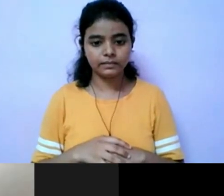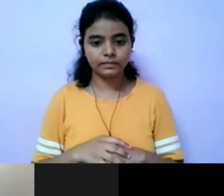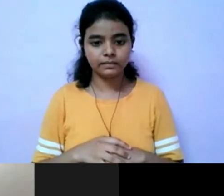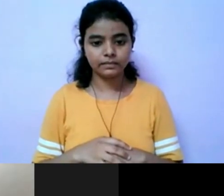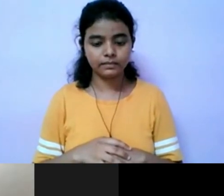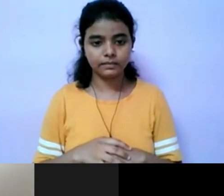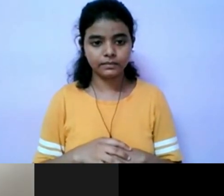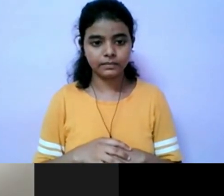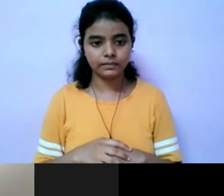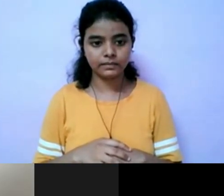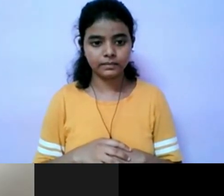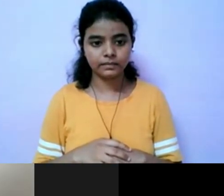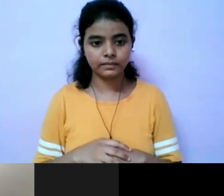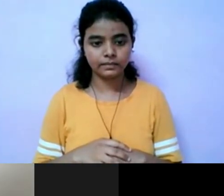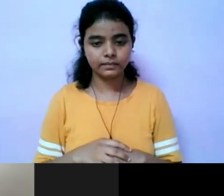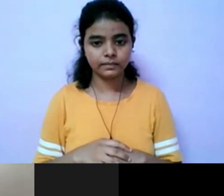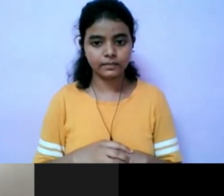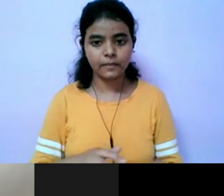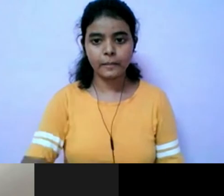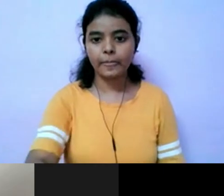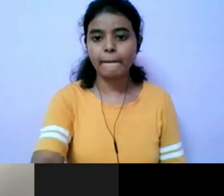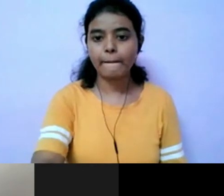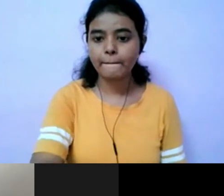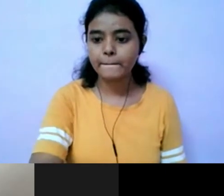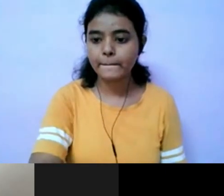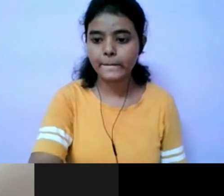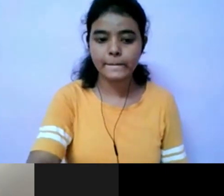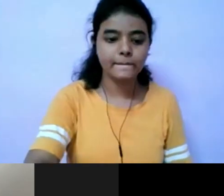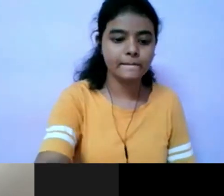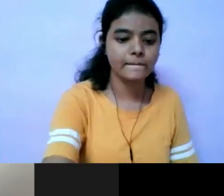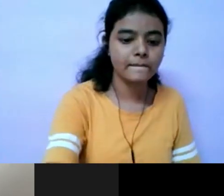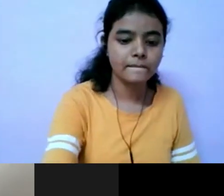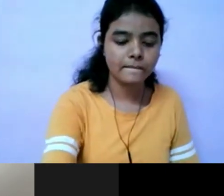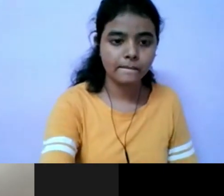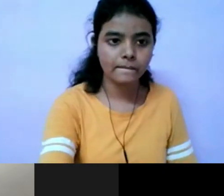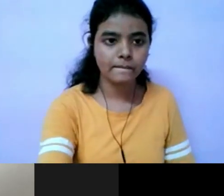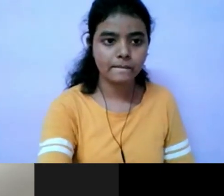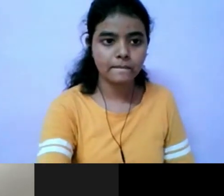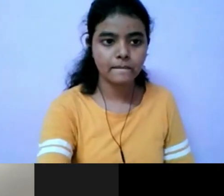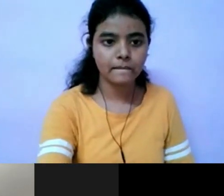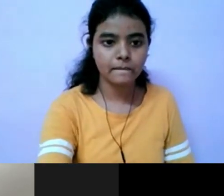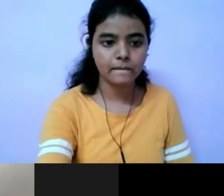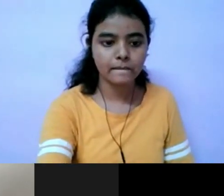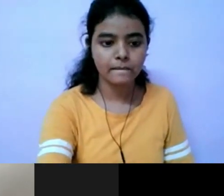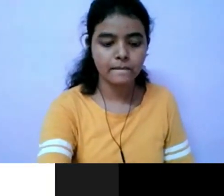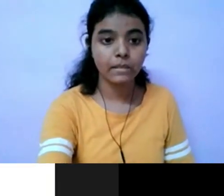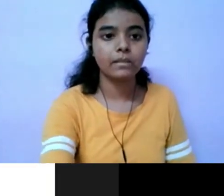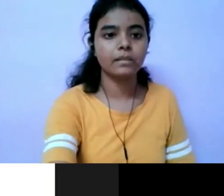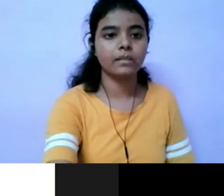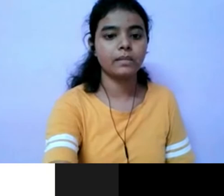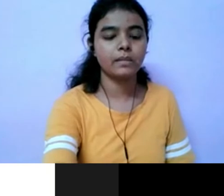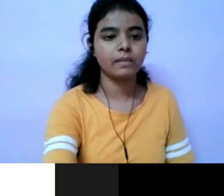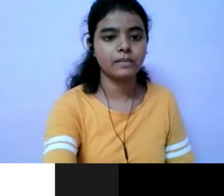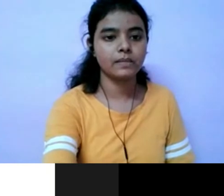been talking about how, you know, disabled people are different and, you know, produce arts that's equally rich or